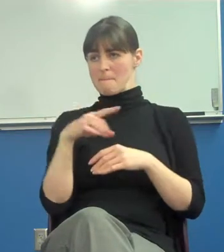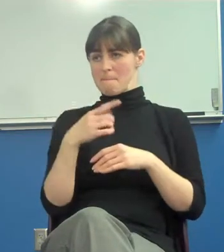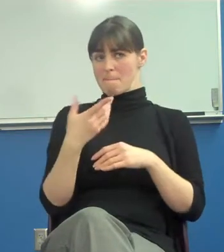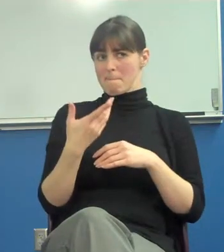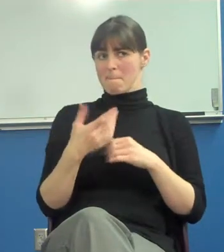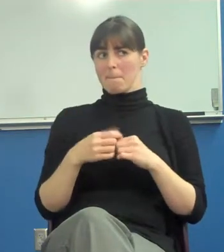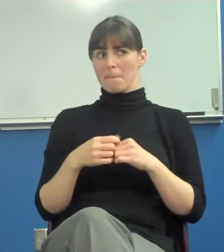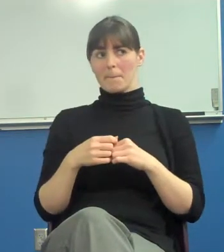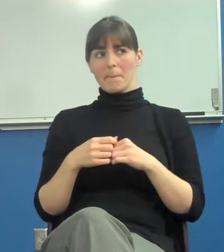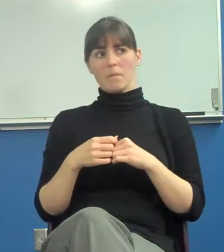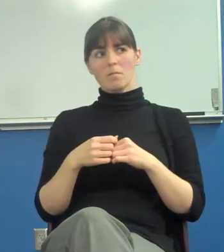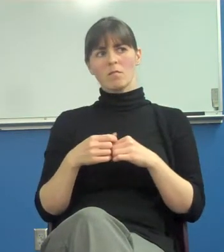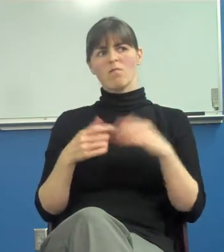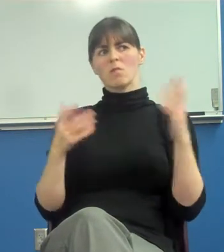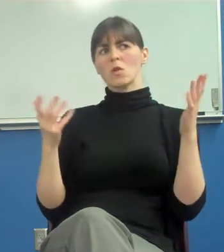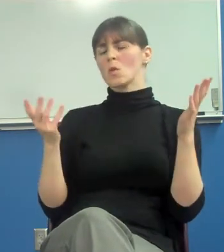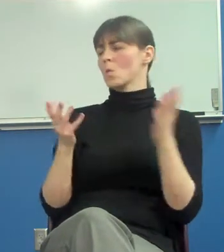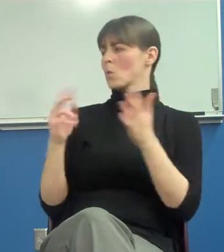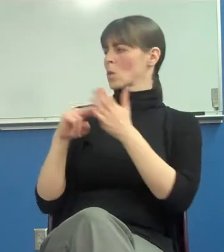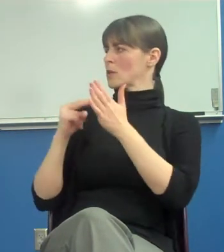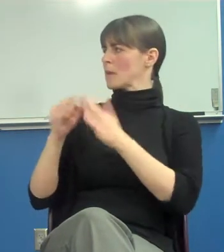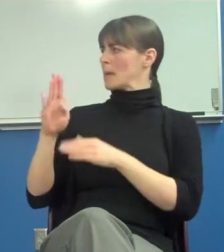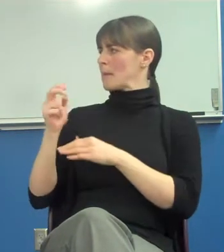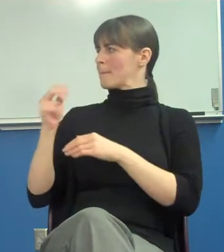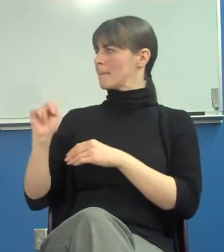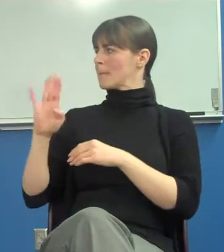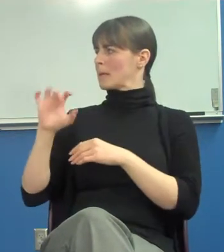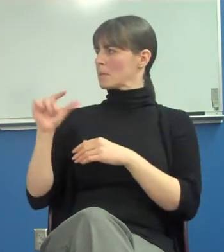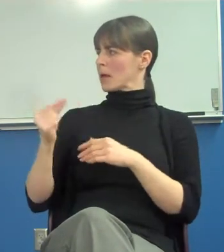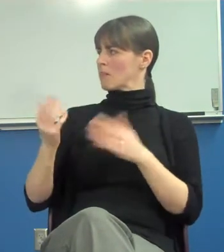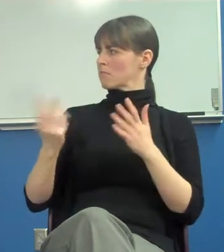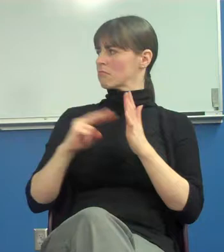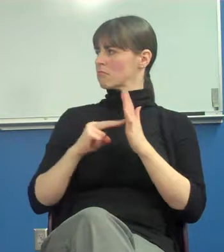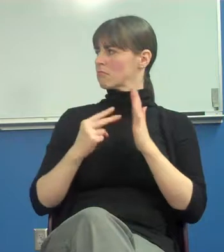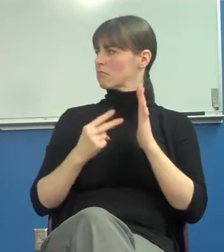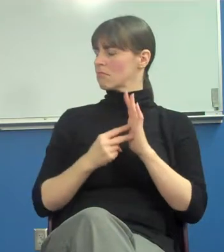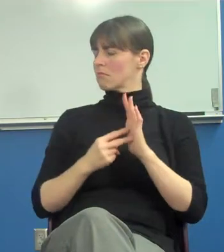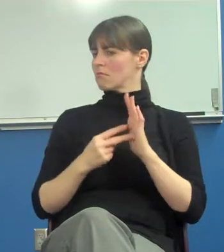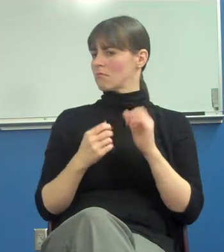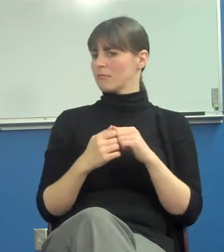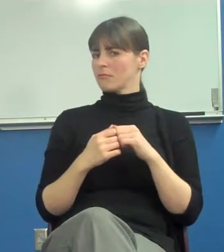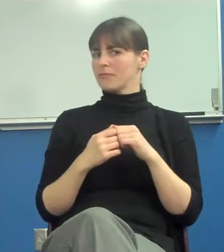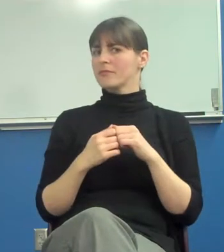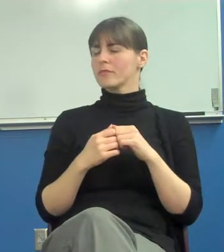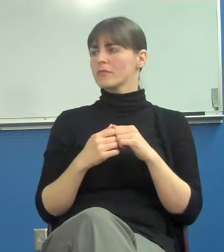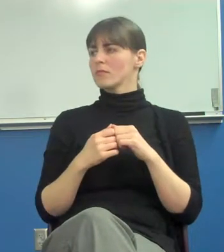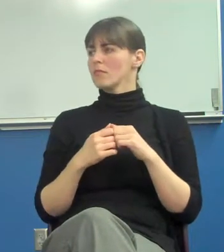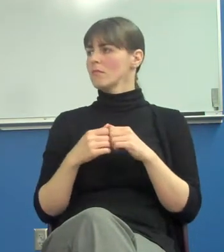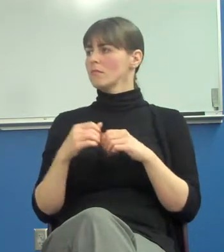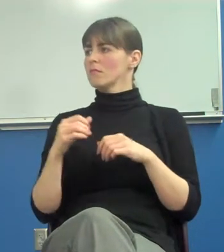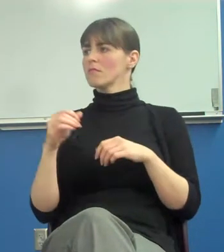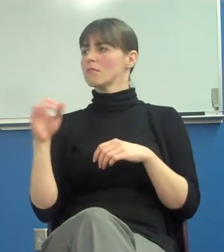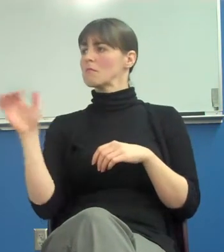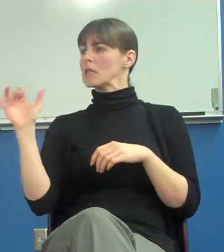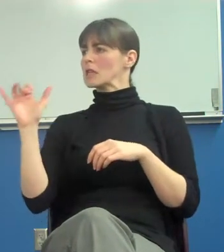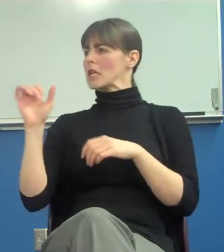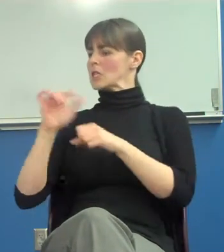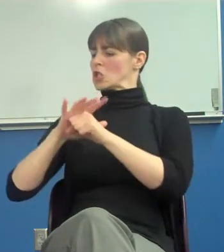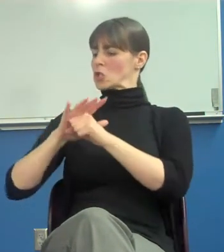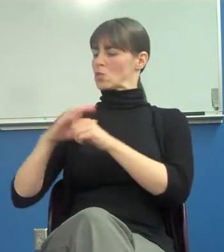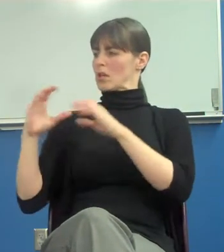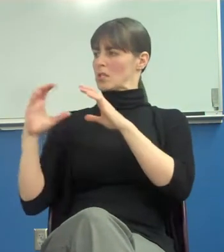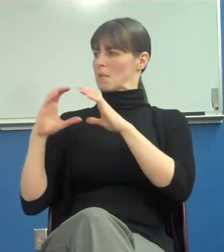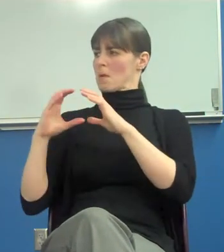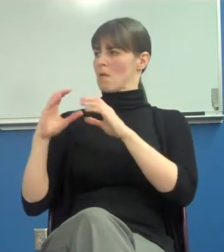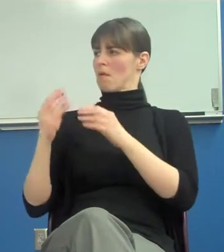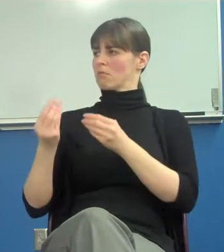your head? What do you mean by the bean bag? Last Like year a they were, stress ball. yeah, So, yeah, okay, it's stress a ball.